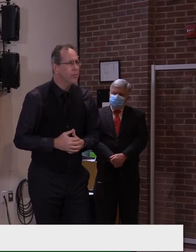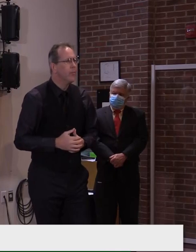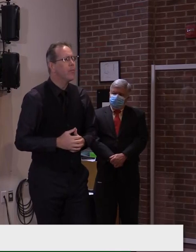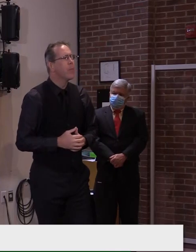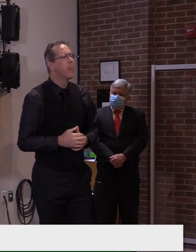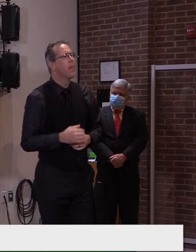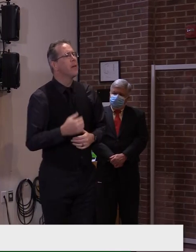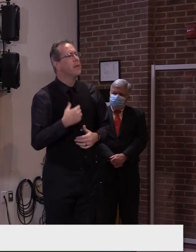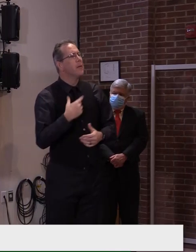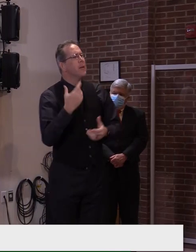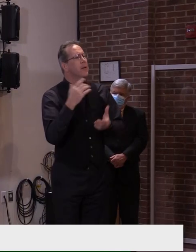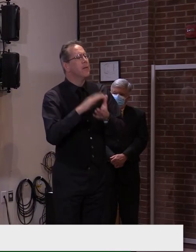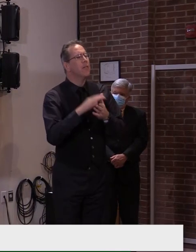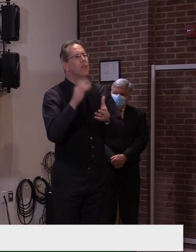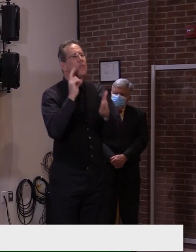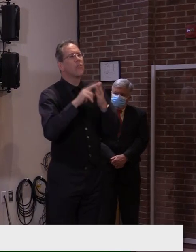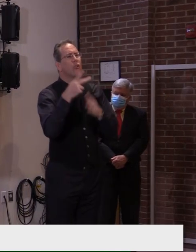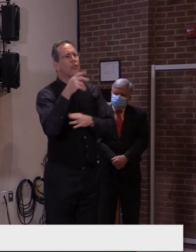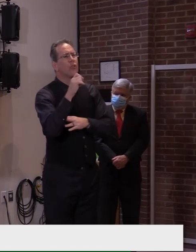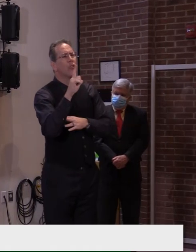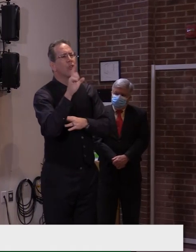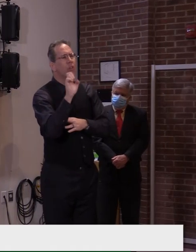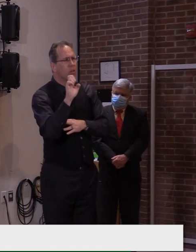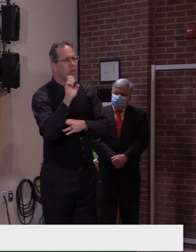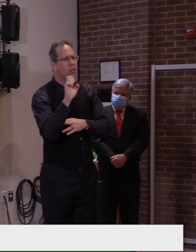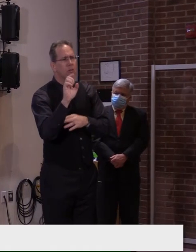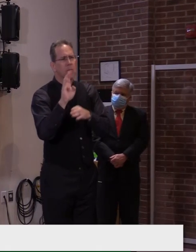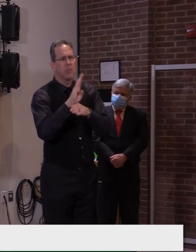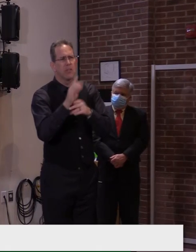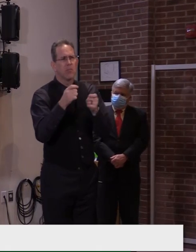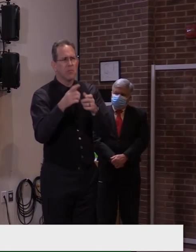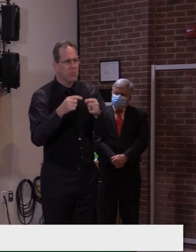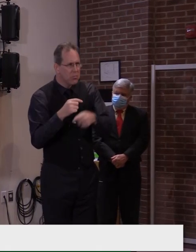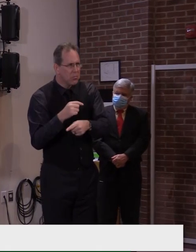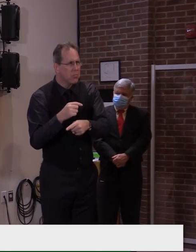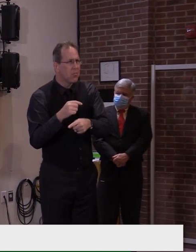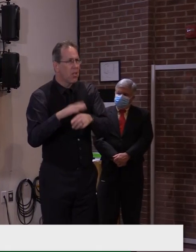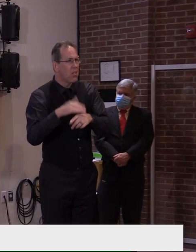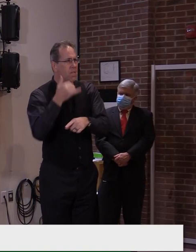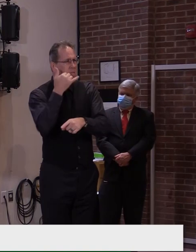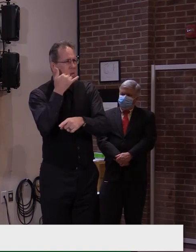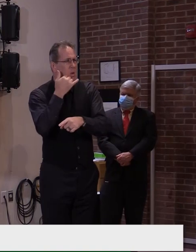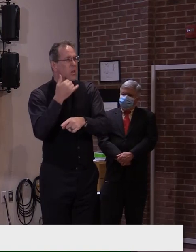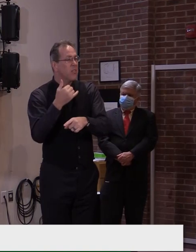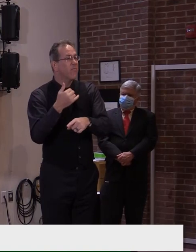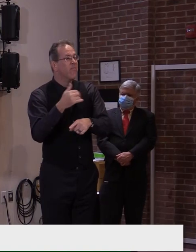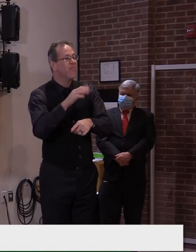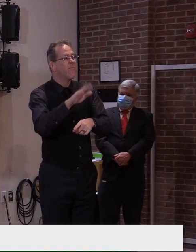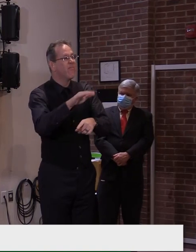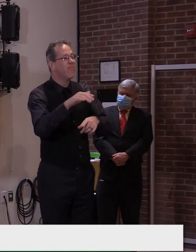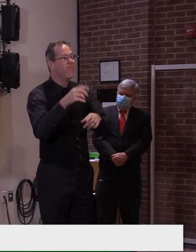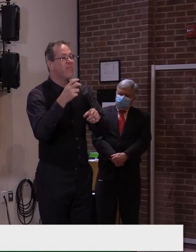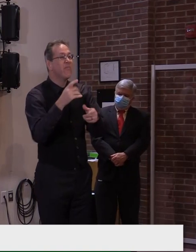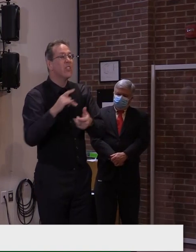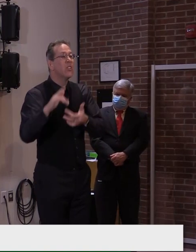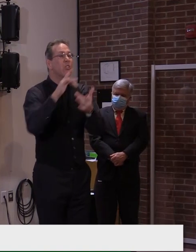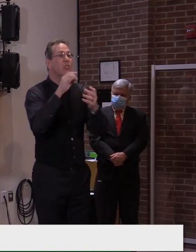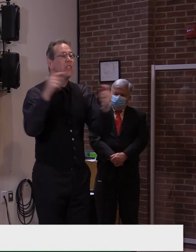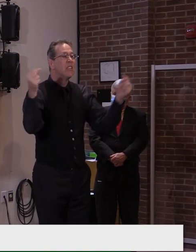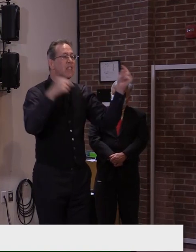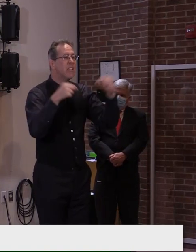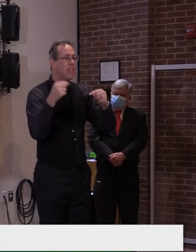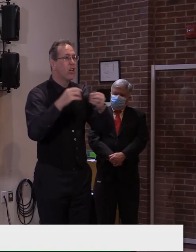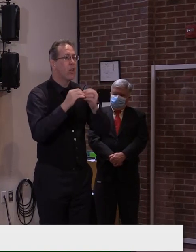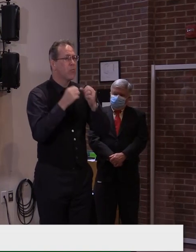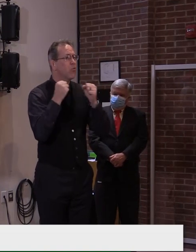will say, you know, we've been performing quite well in some respects over the fall going into winter